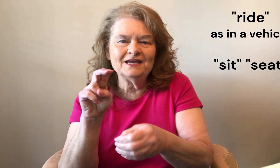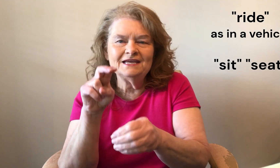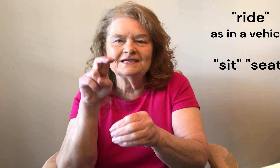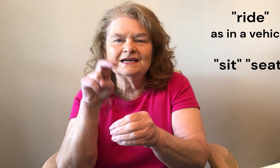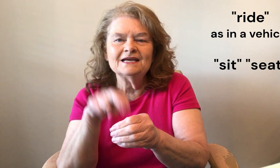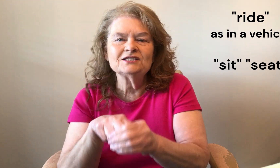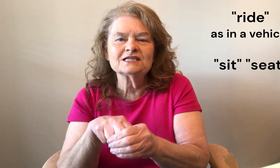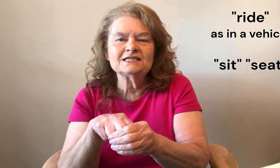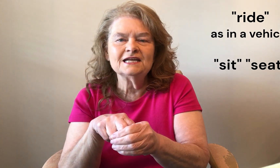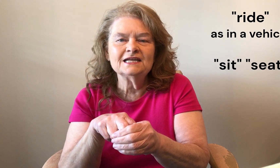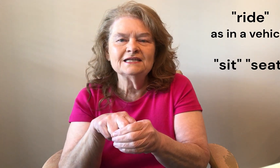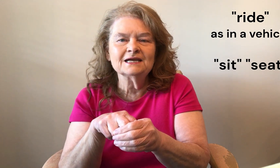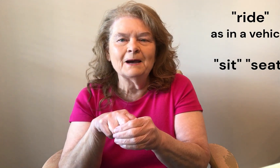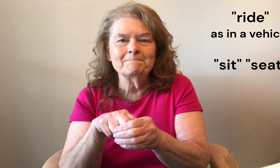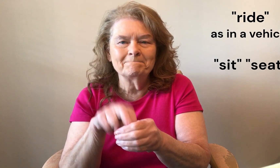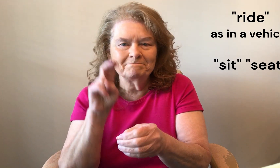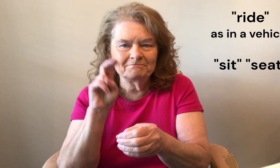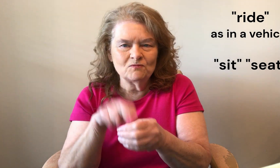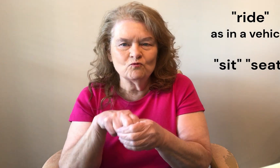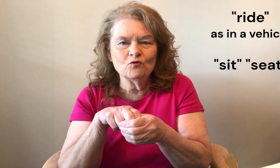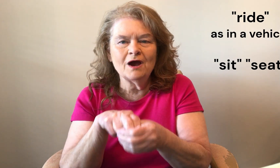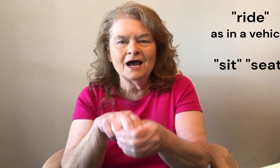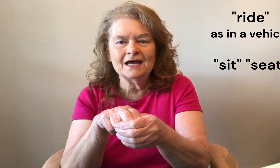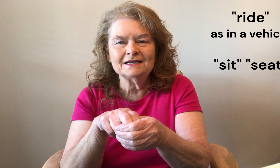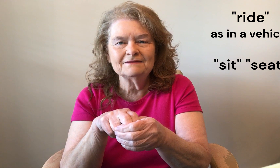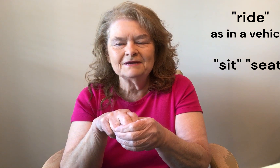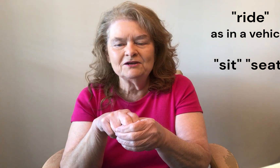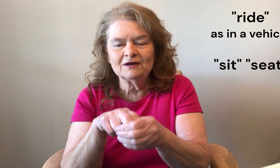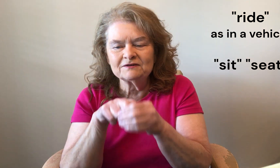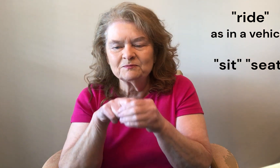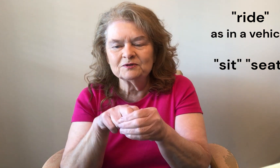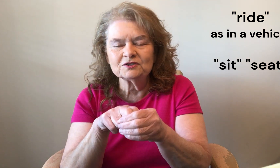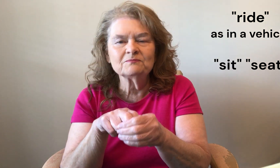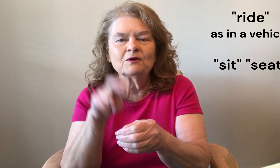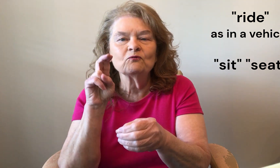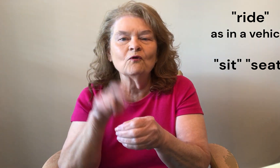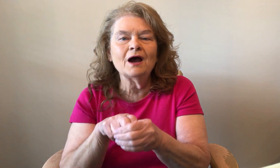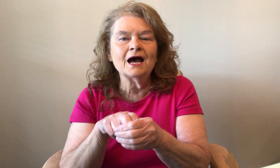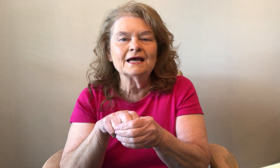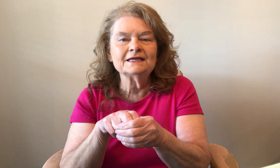feet, and just sit it in the cup. Ride. You don't have to push it, but ride.